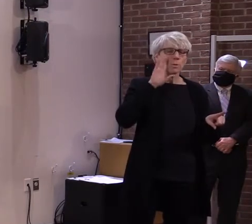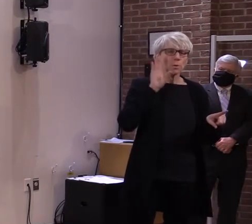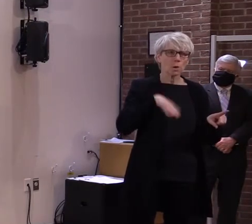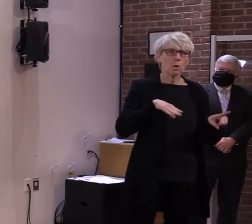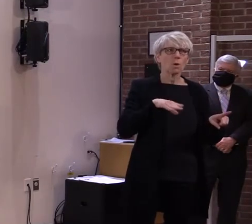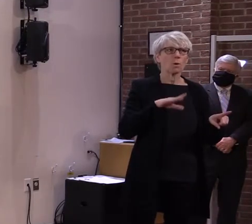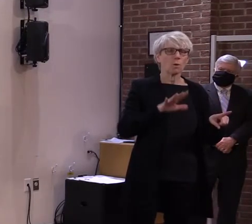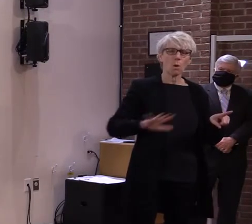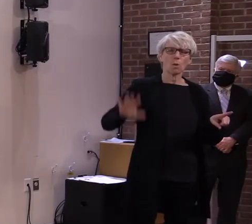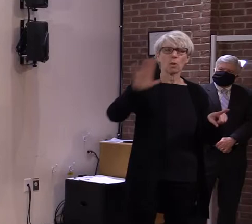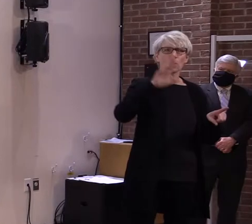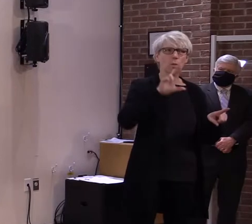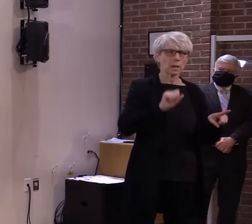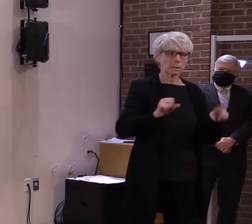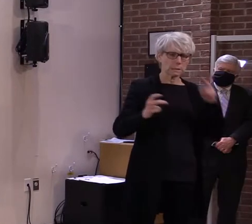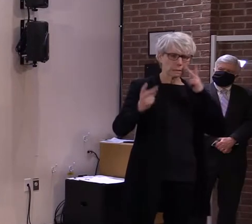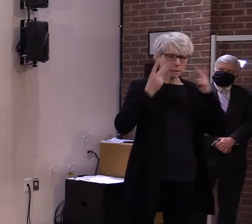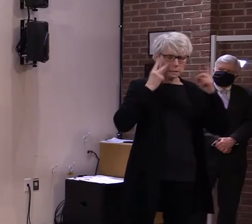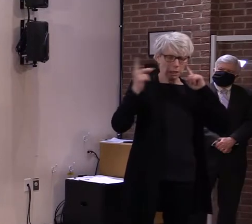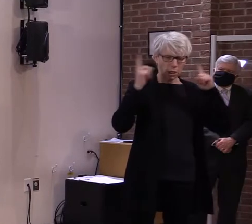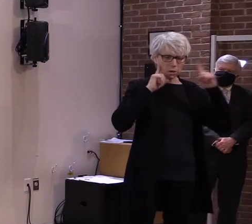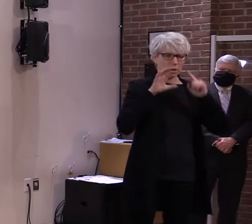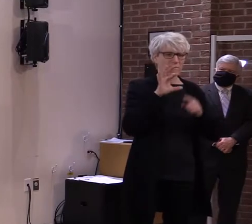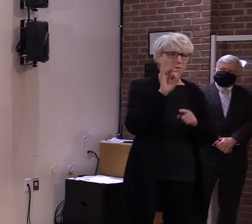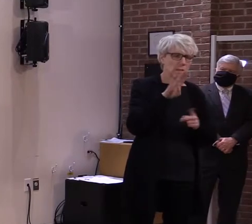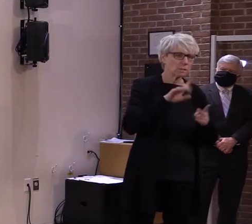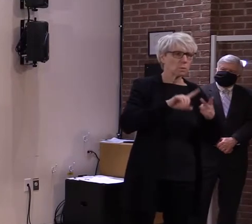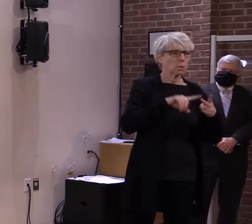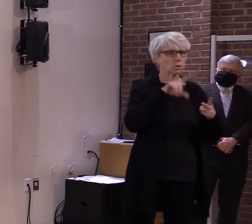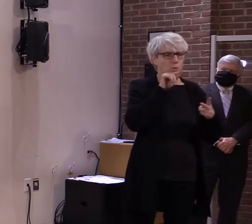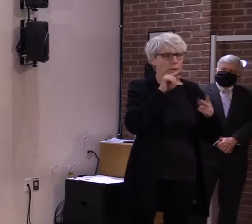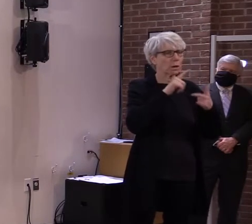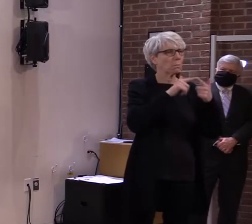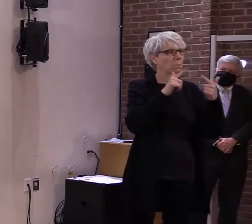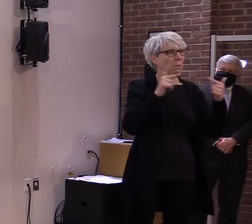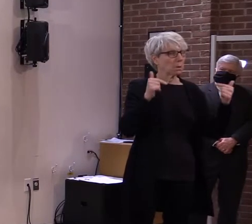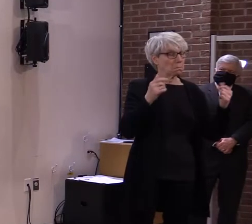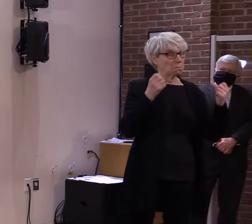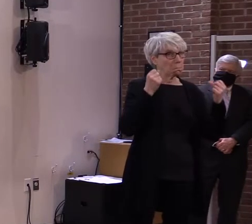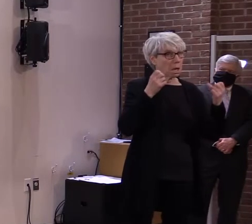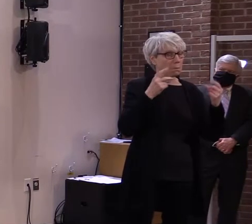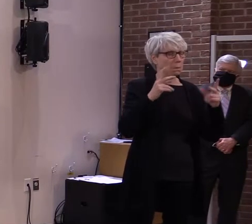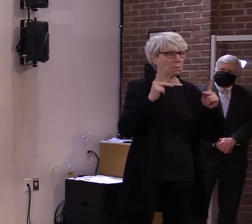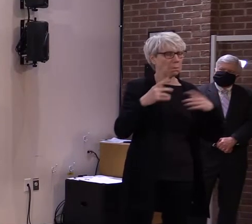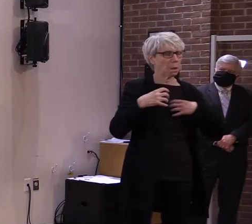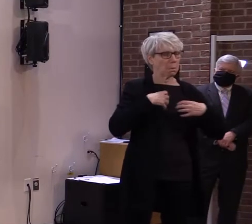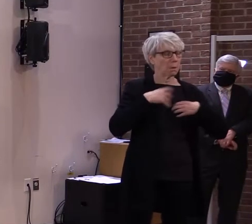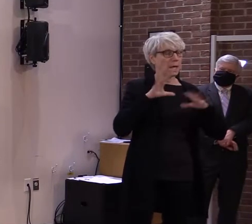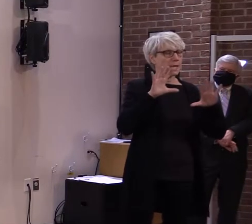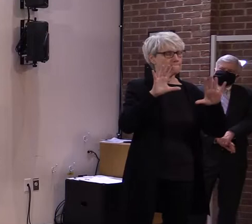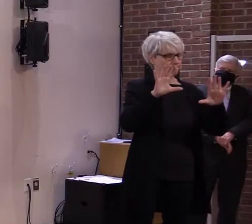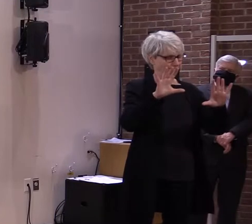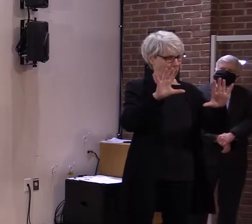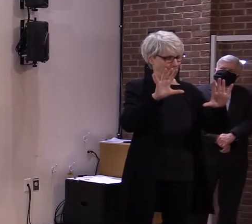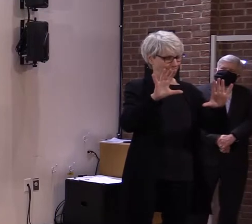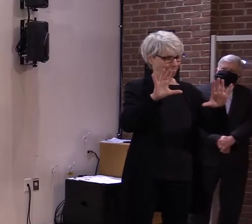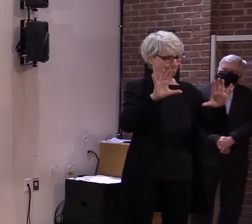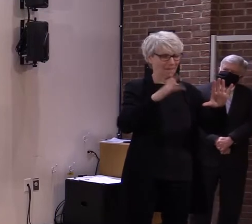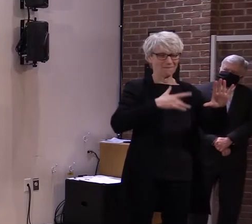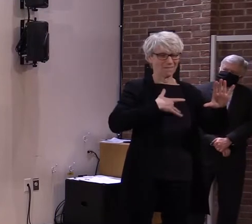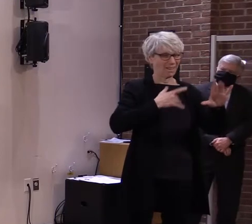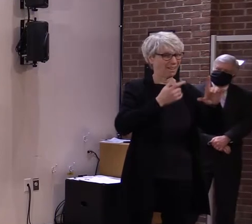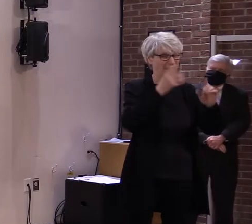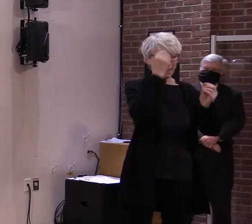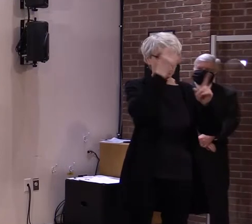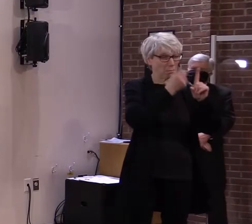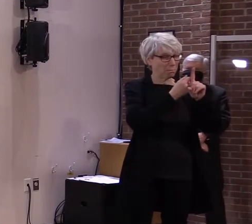as a matter of fact, thousands and thousands of people responding. And we just didn't feel the information was accurate.